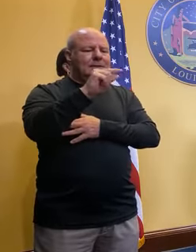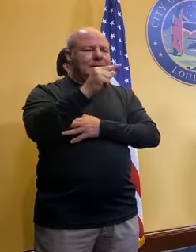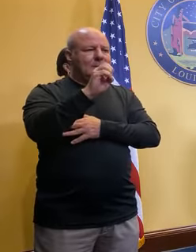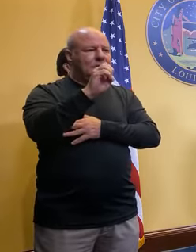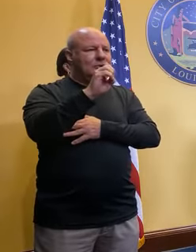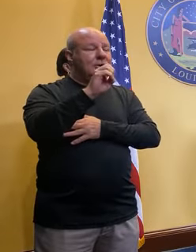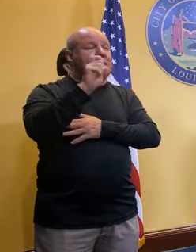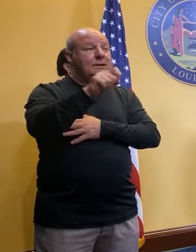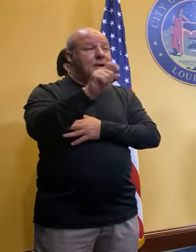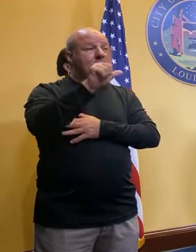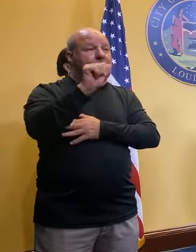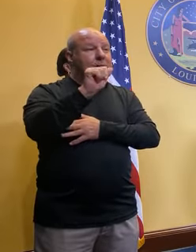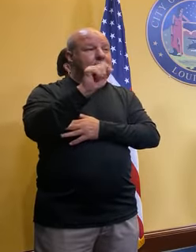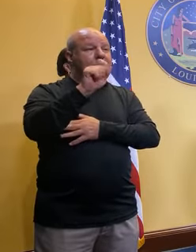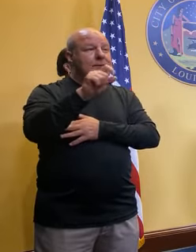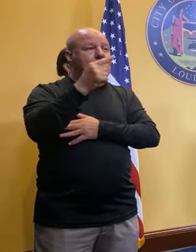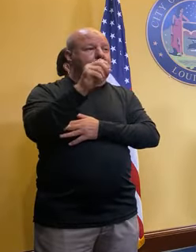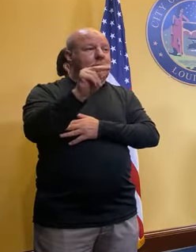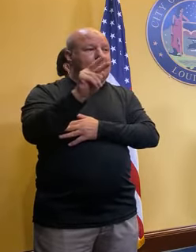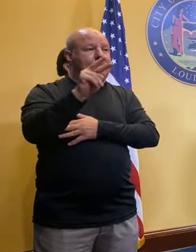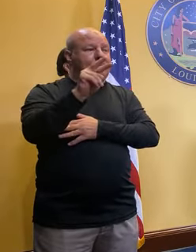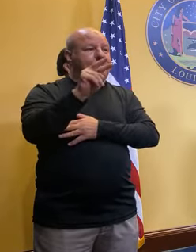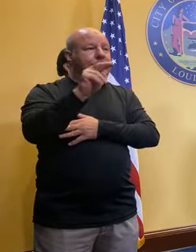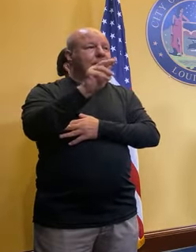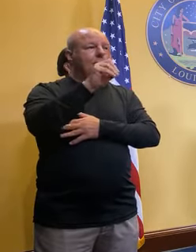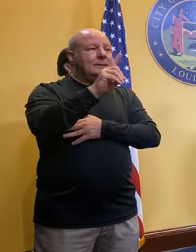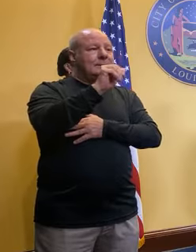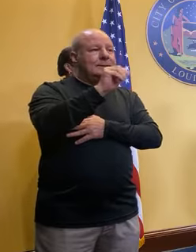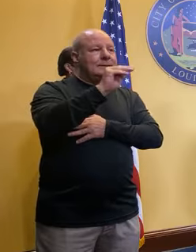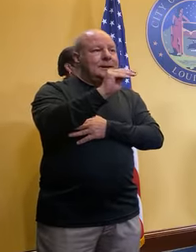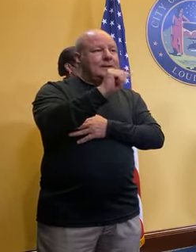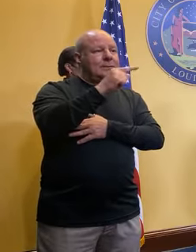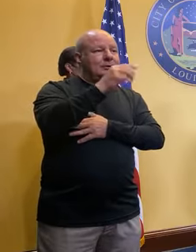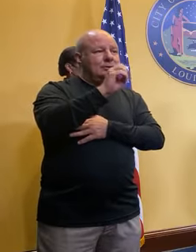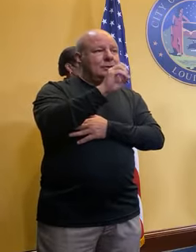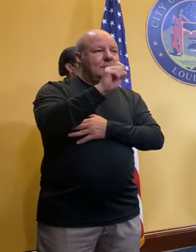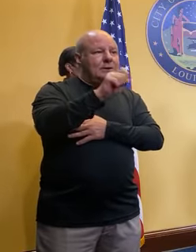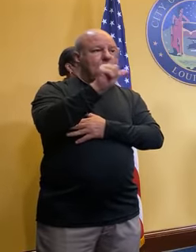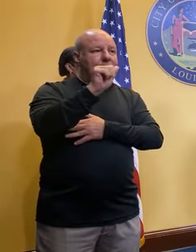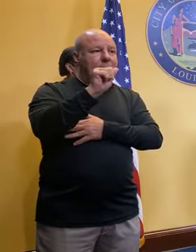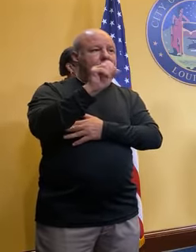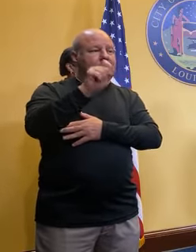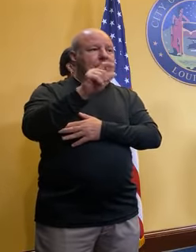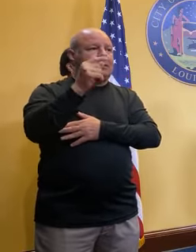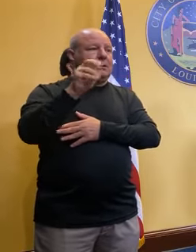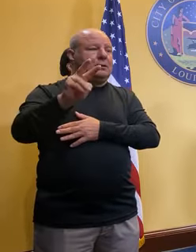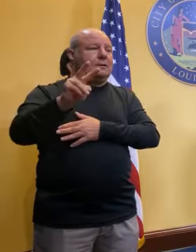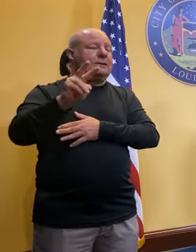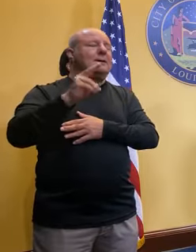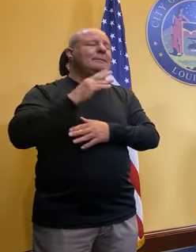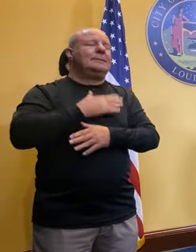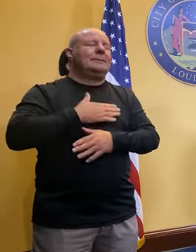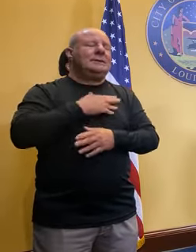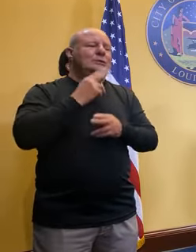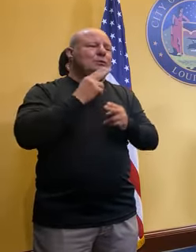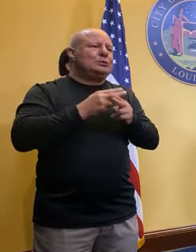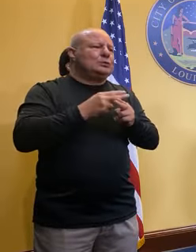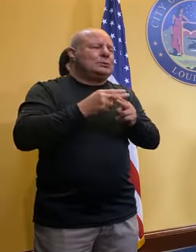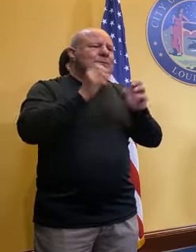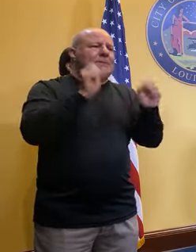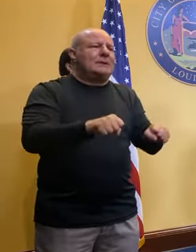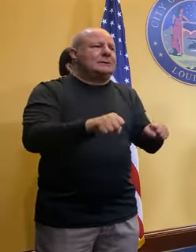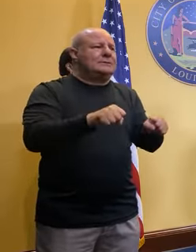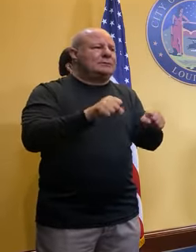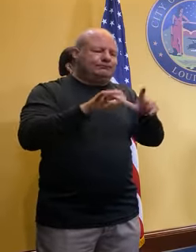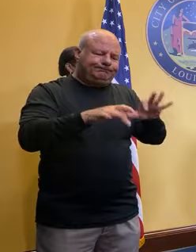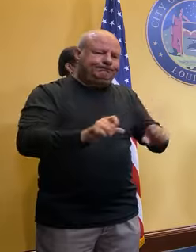damage.la.gov. That's damage.la.gov. Please do this as soon as possible. This really helps us both. It will help you and it will